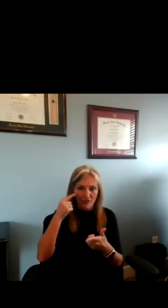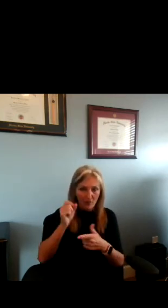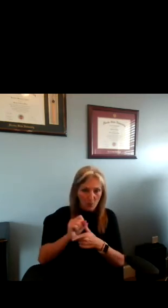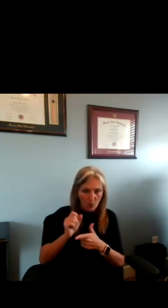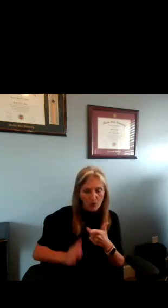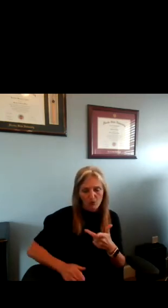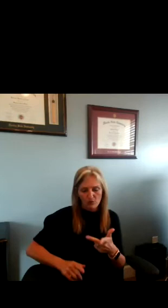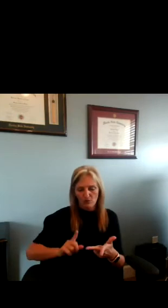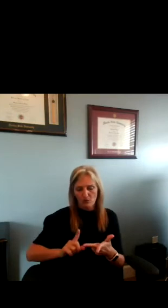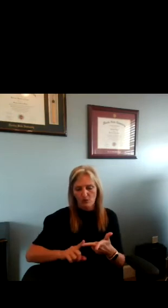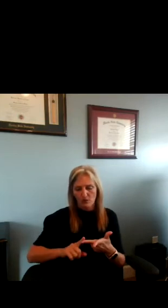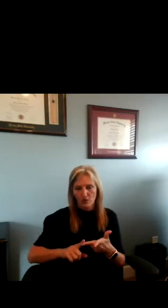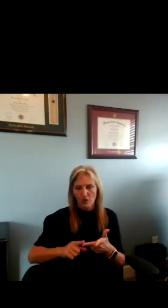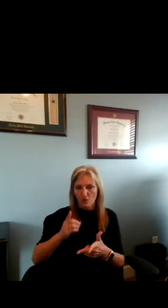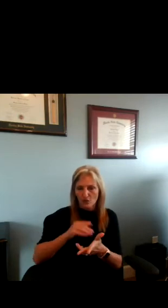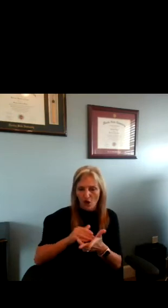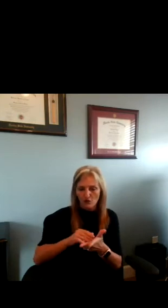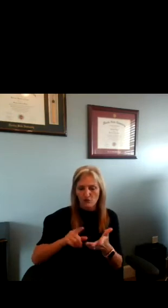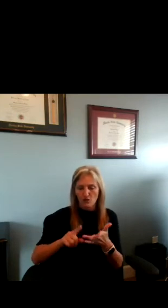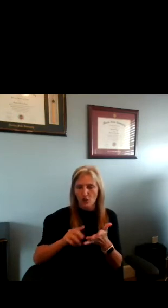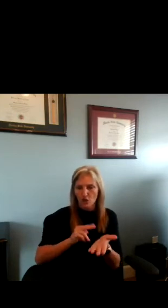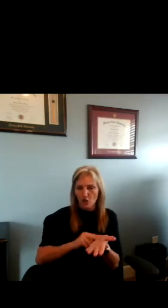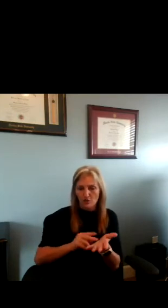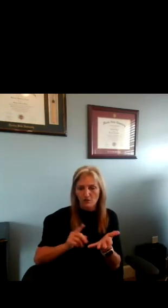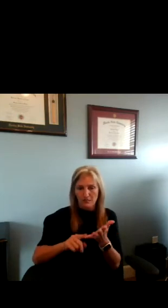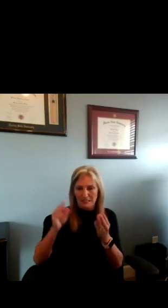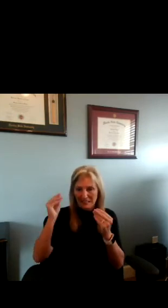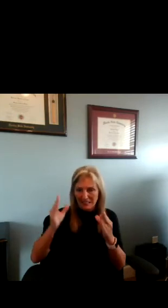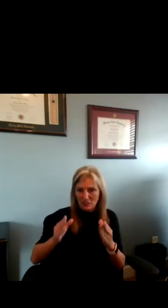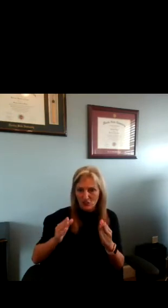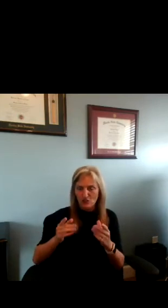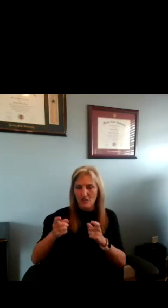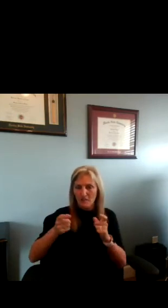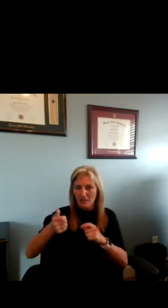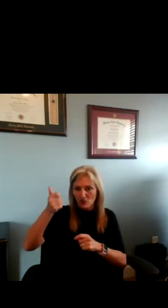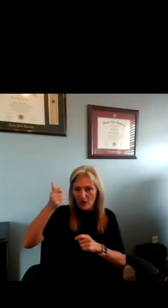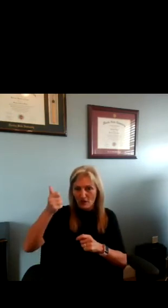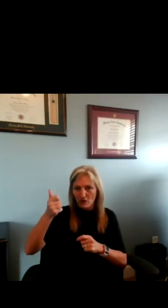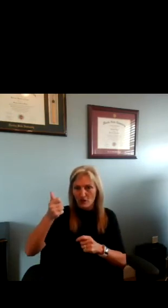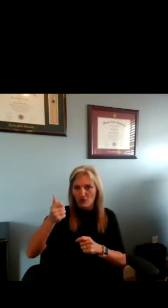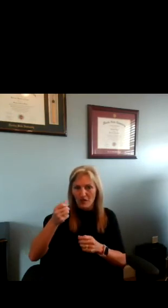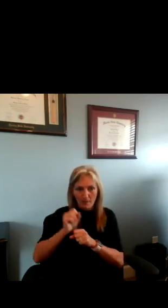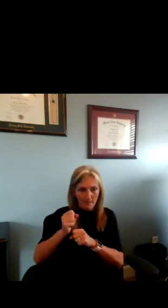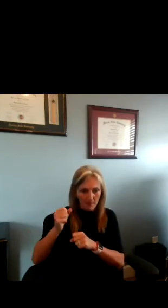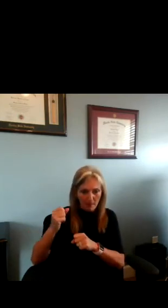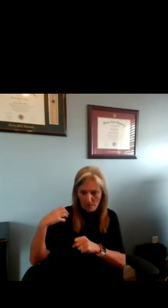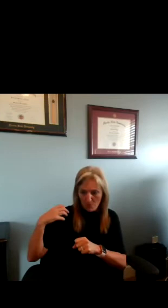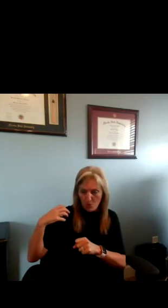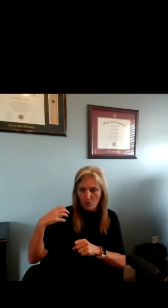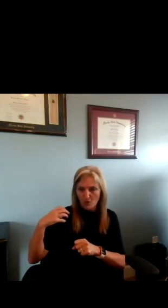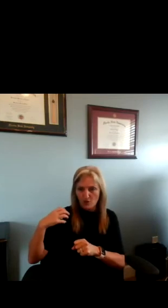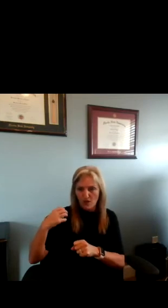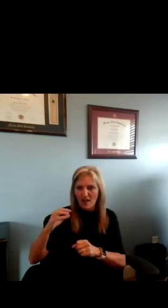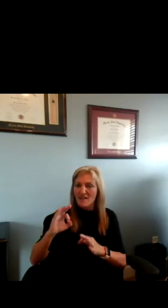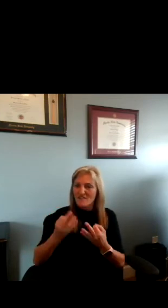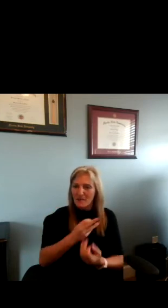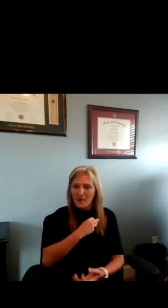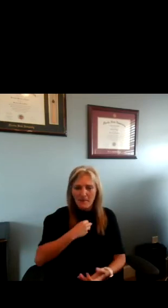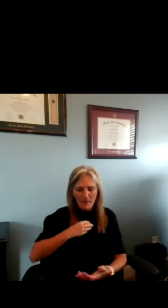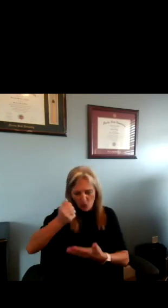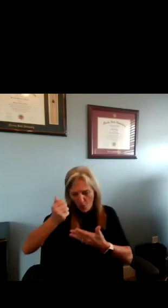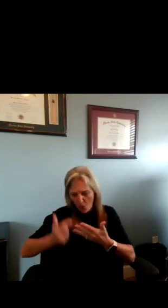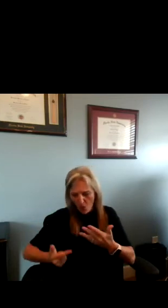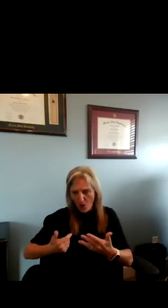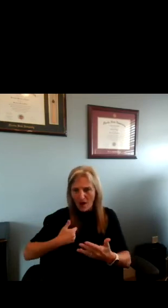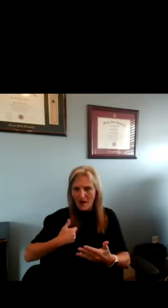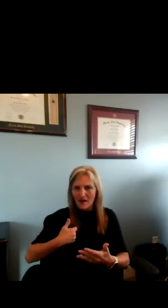workers, doctors, nurses, teachers, administrators, employers, family members, all have the